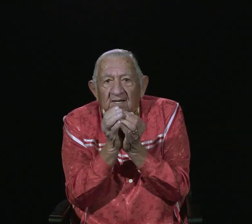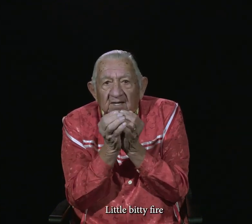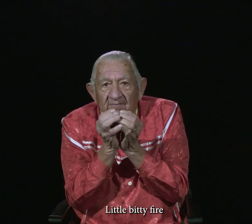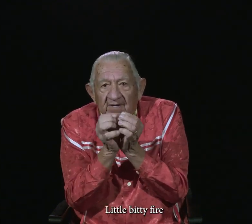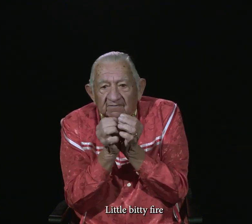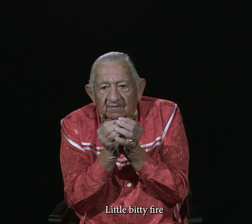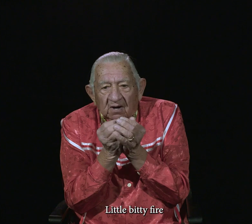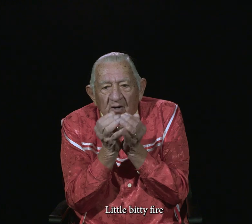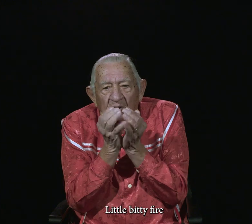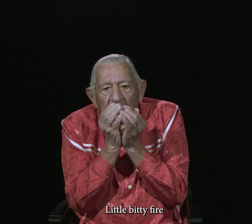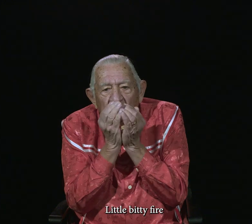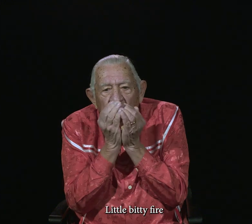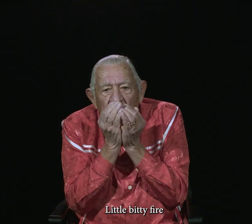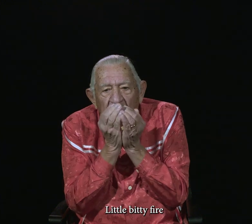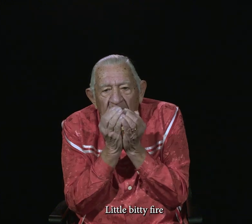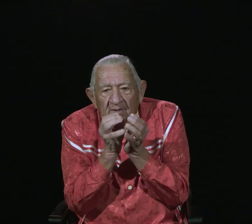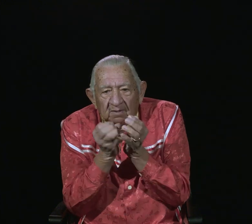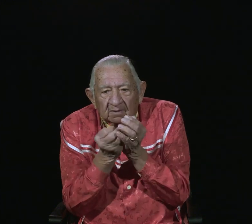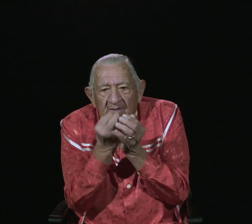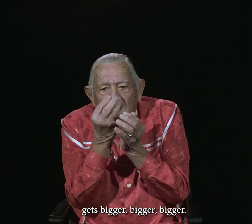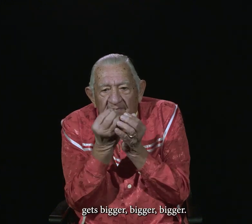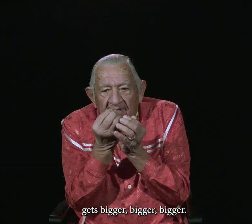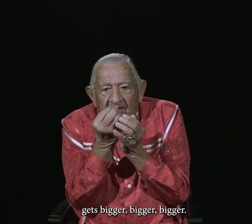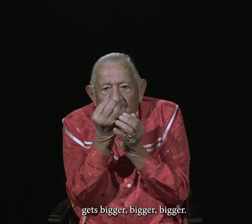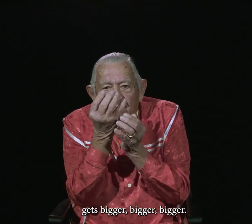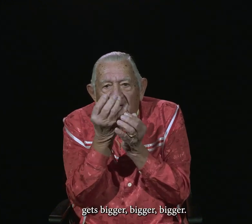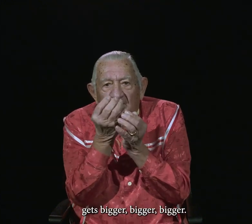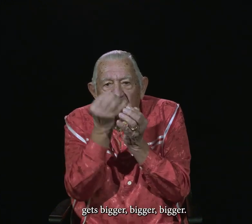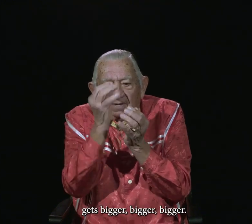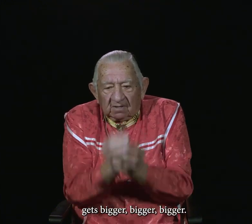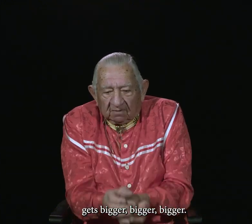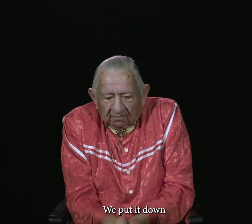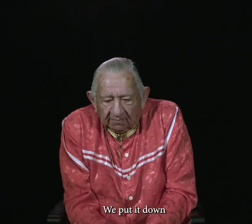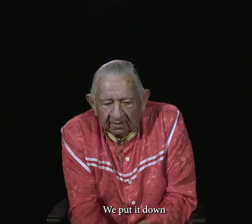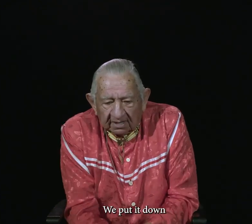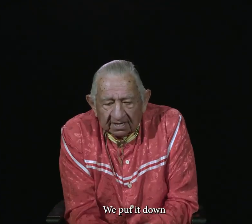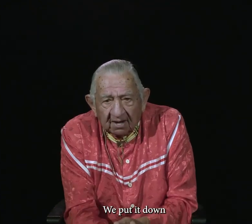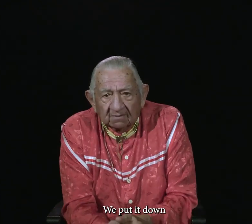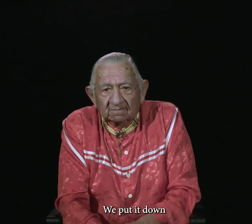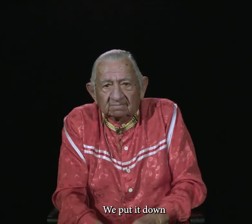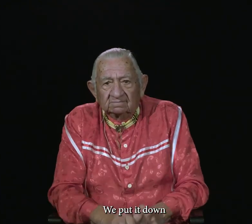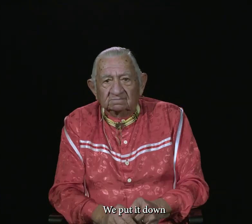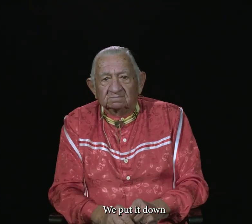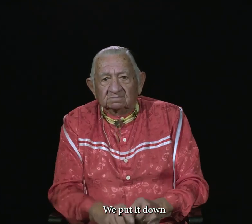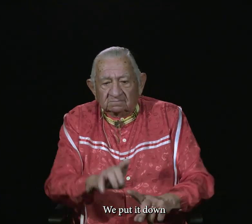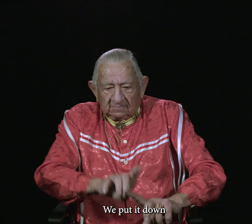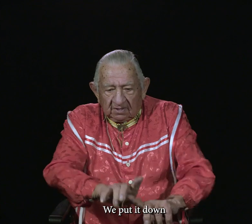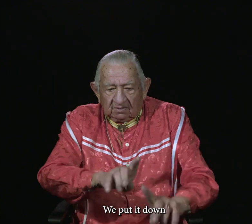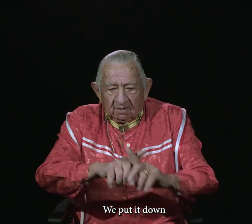little bitty fire. Gets bigger. We put it down into